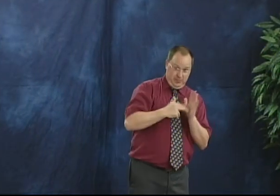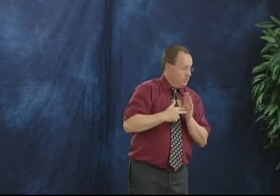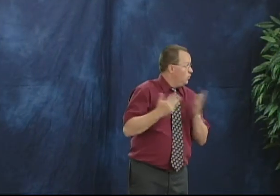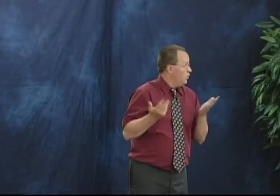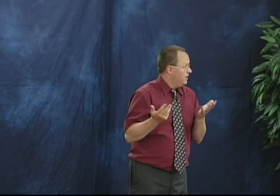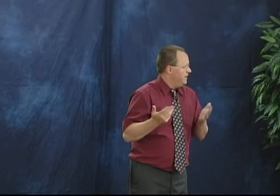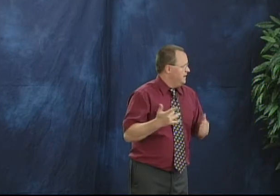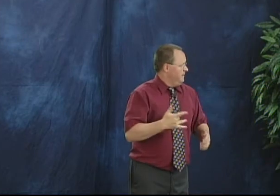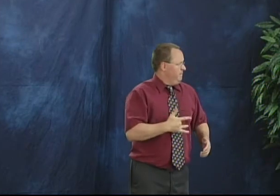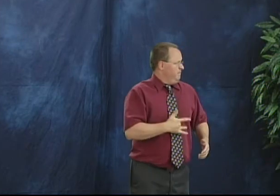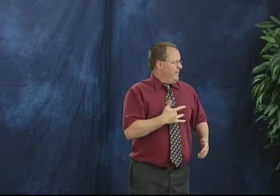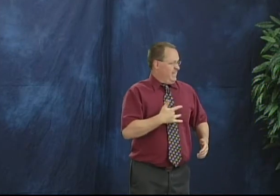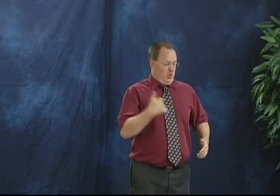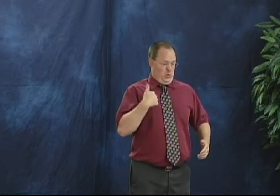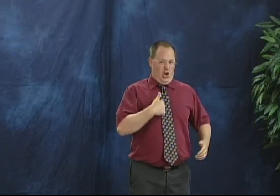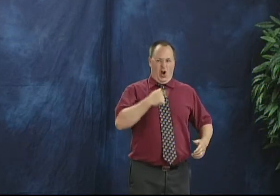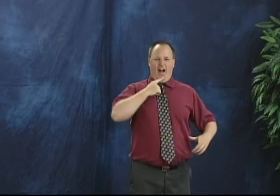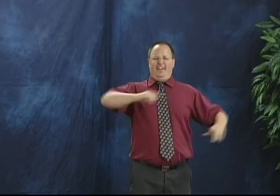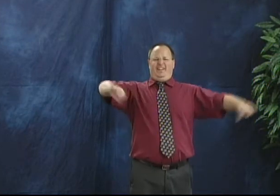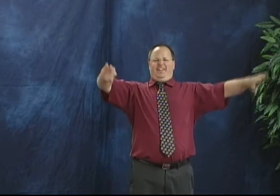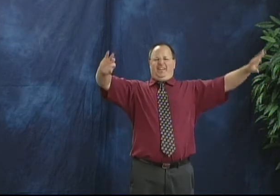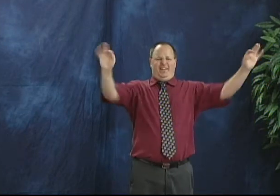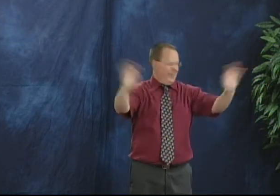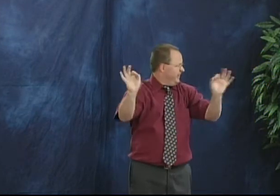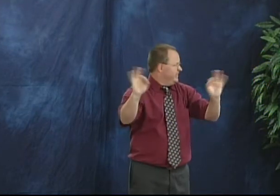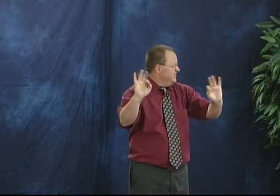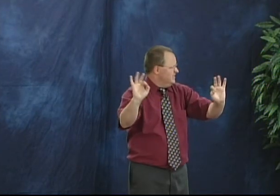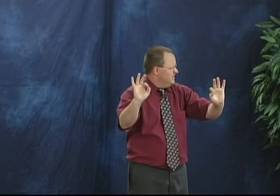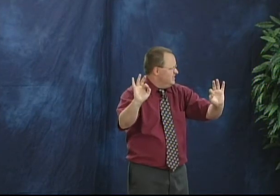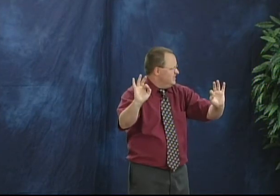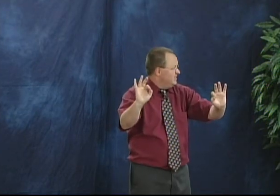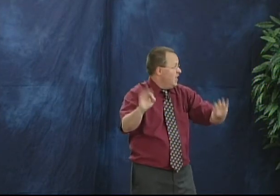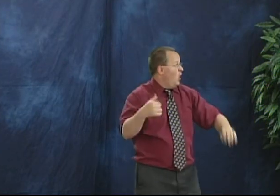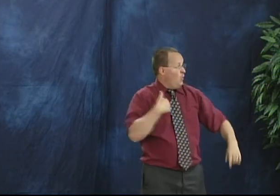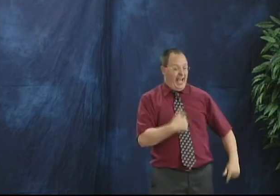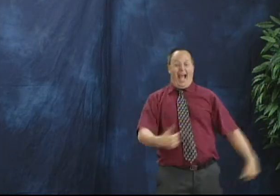"It is to feel that we are nothing, and that we have nothing,